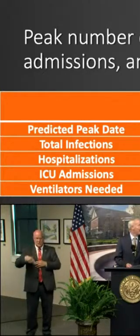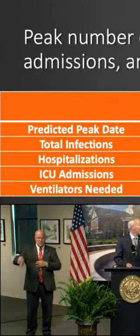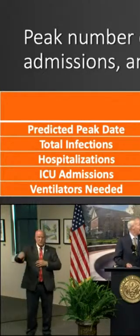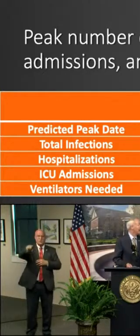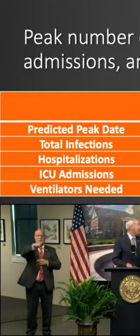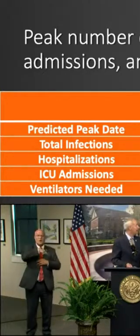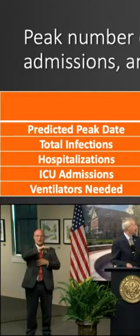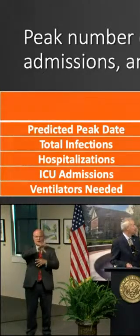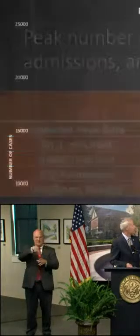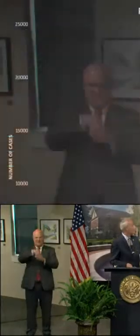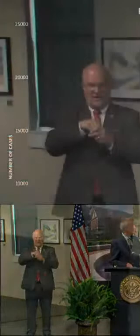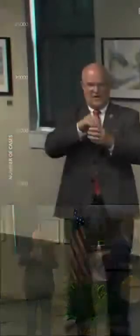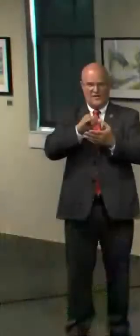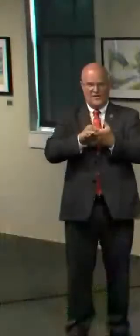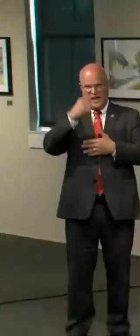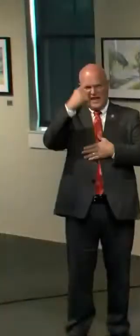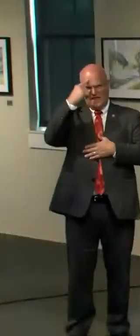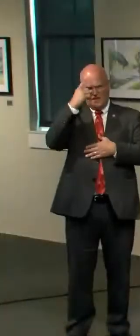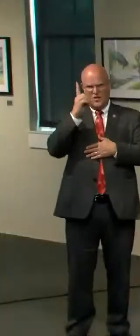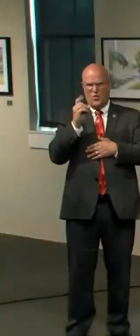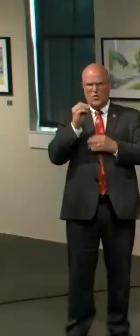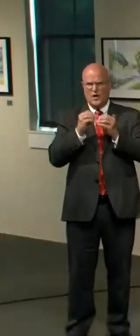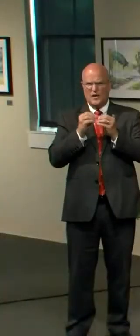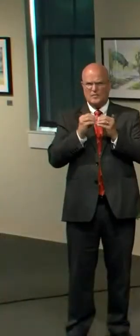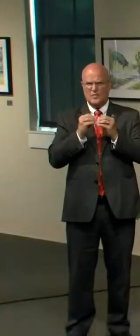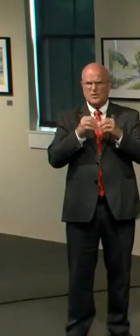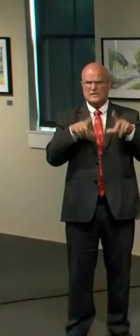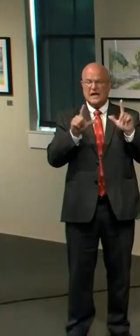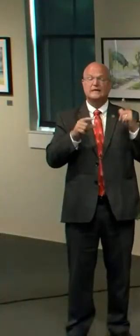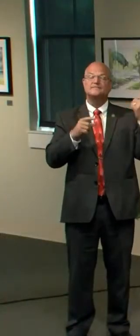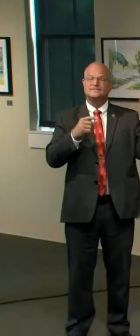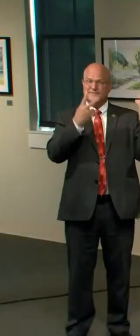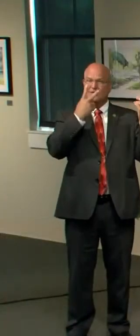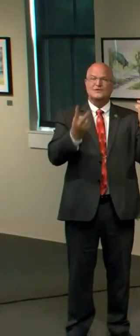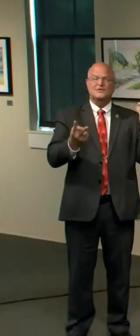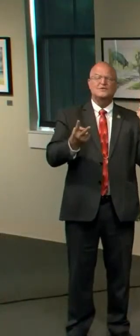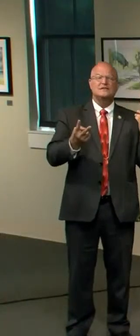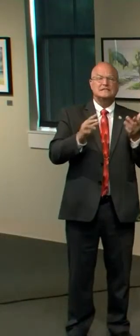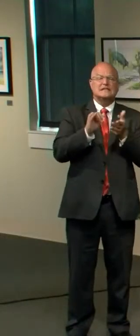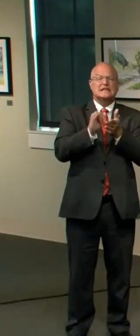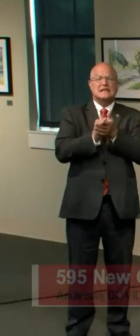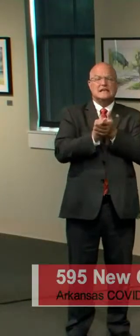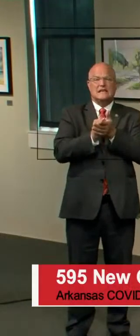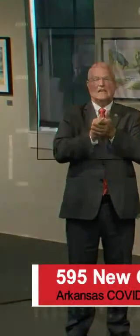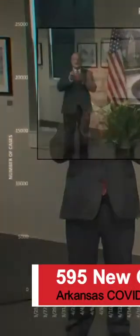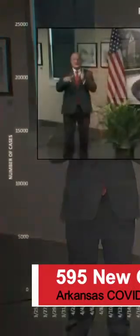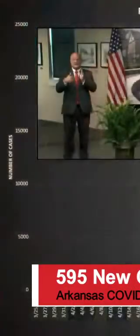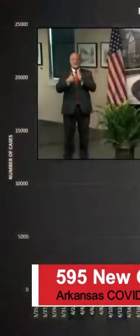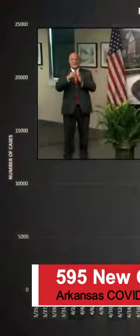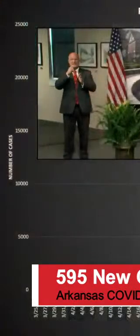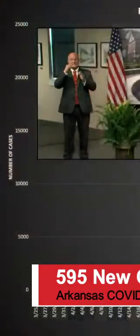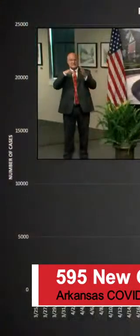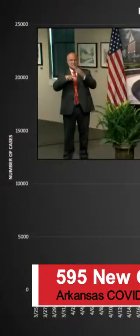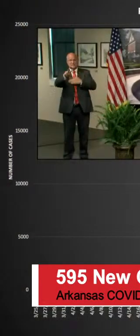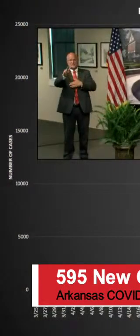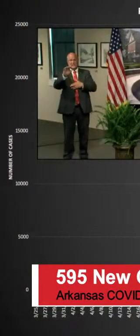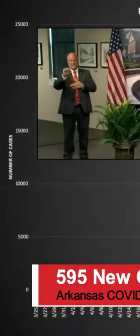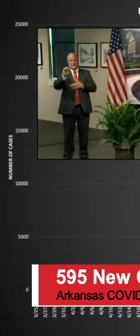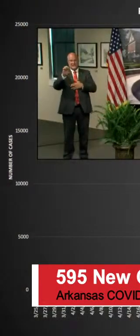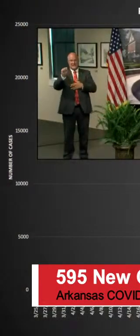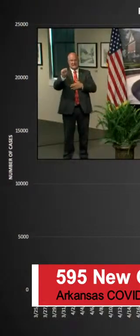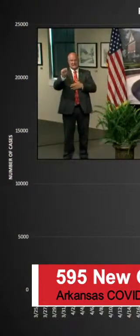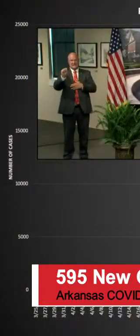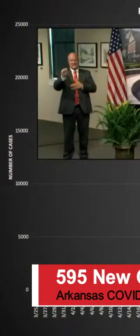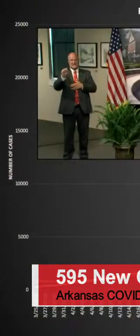play. And I think that, was there one more slide here? You can see that this is the projected